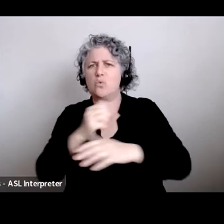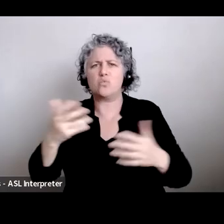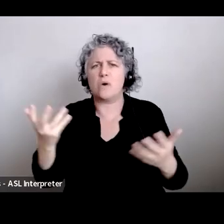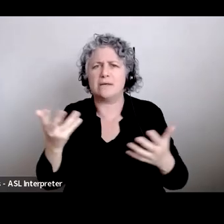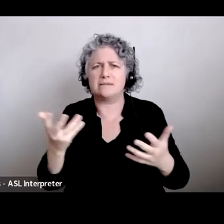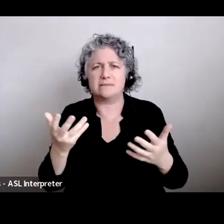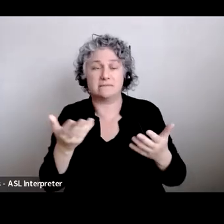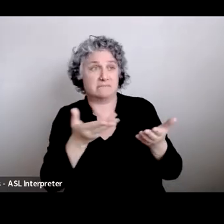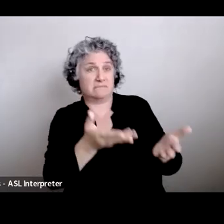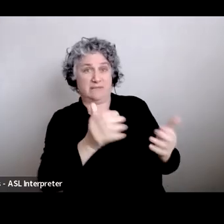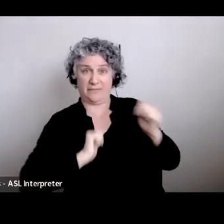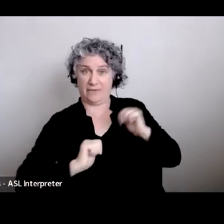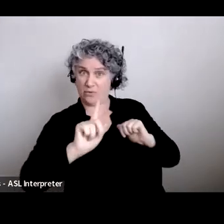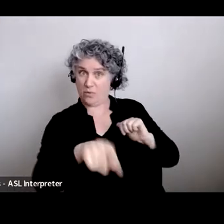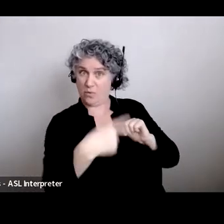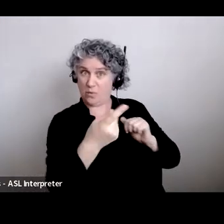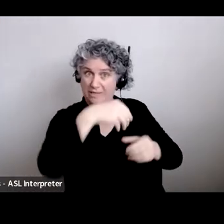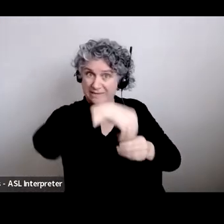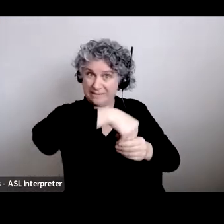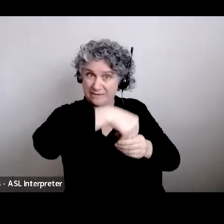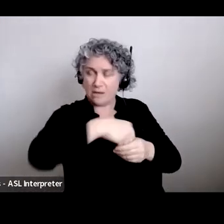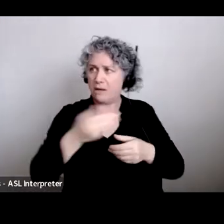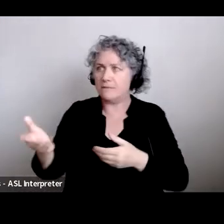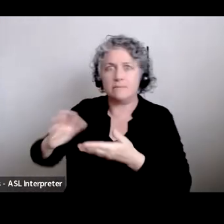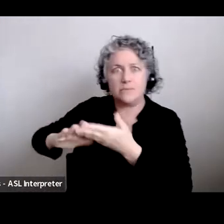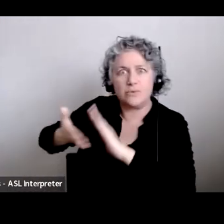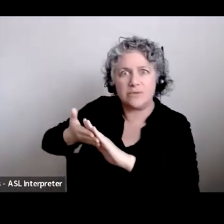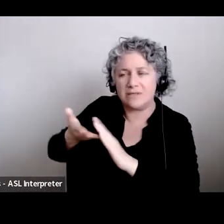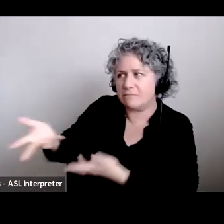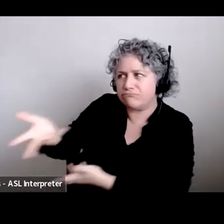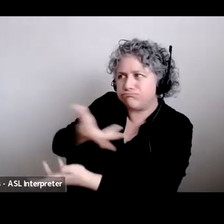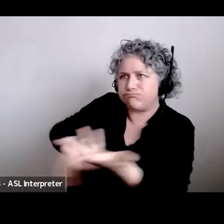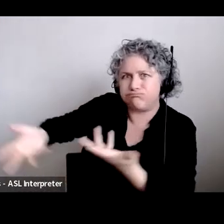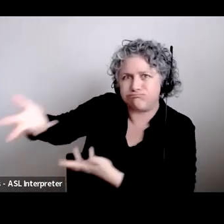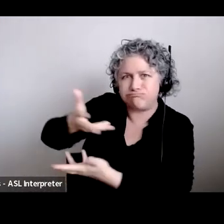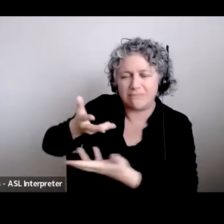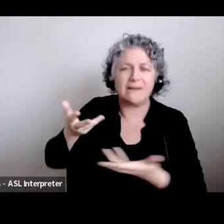opportunity for us right now around that conversation, but we have to stop